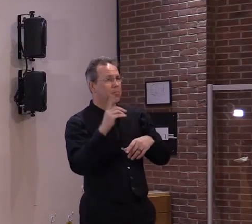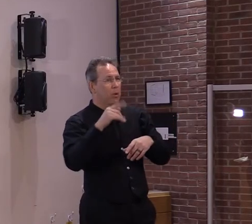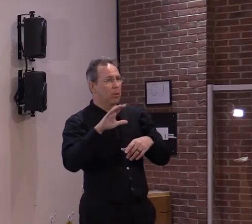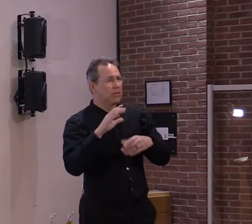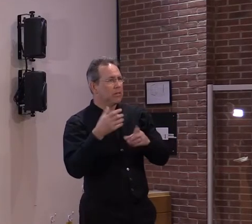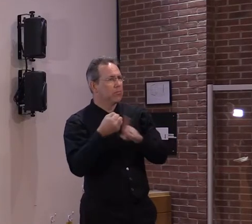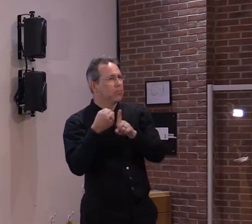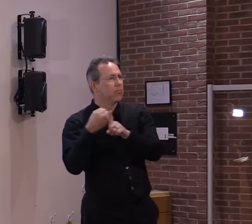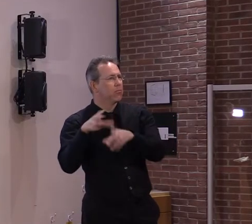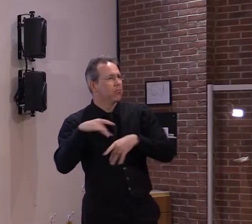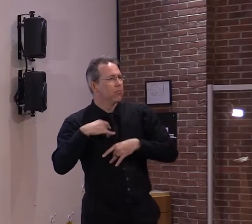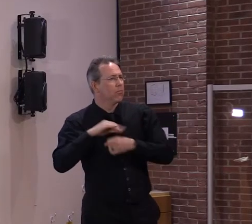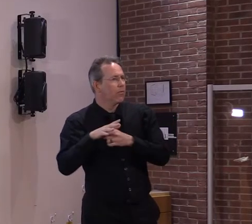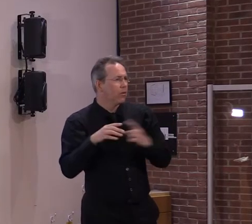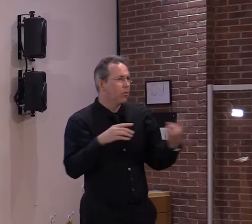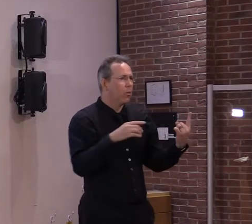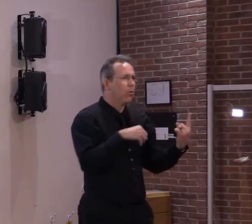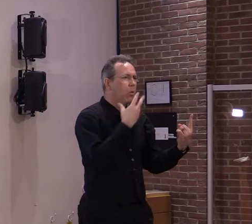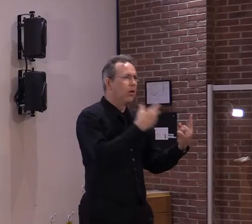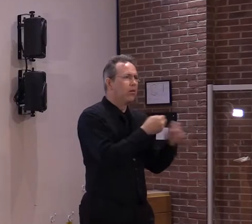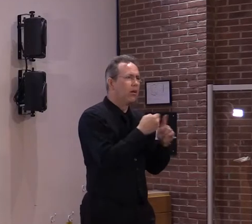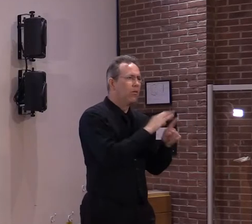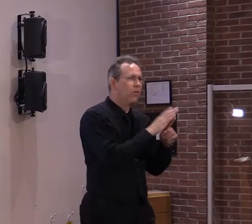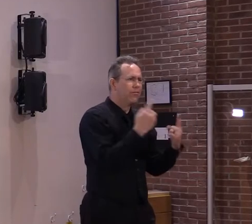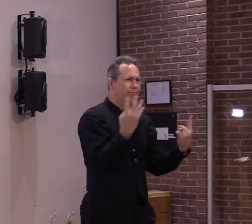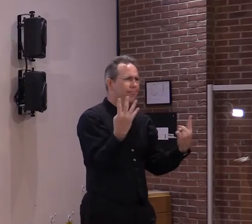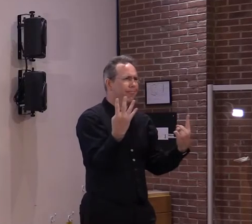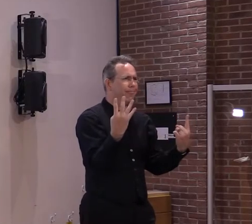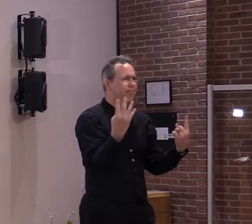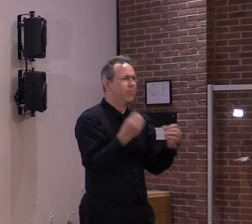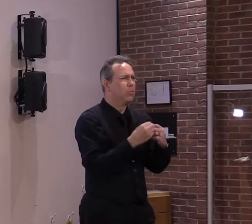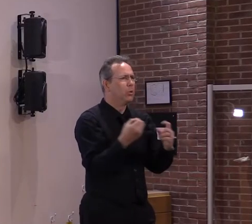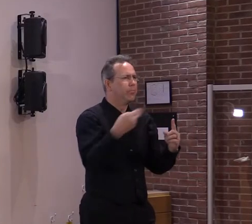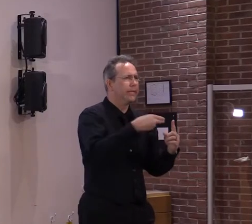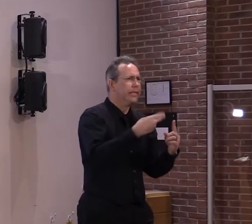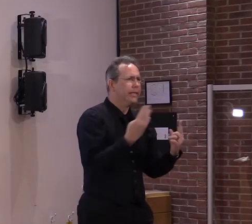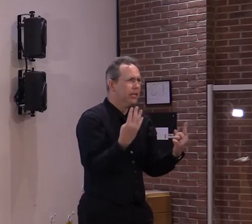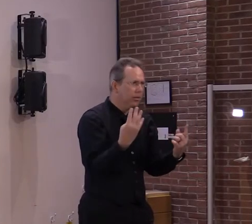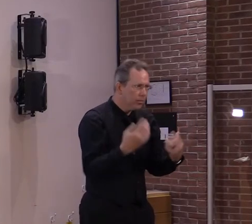Likewise, hospitalizations early on were around